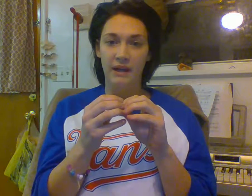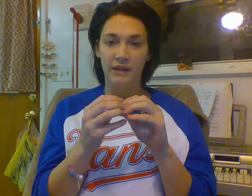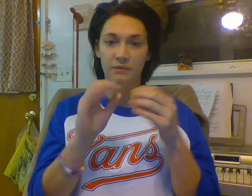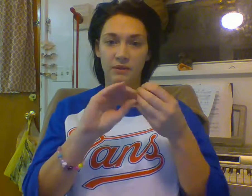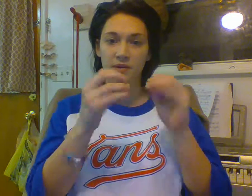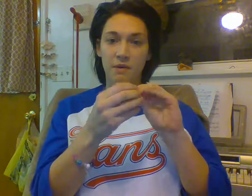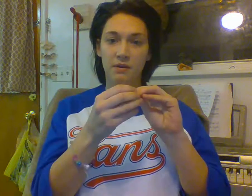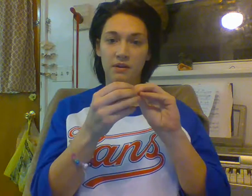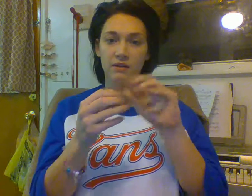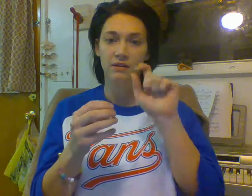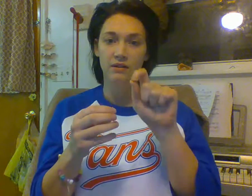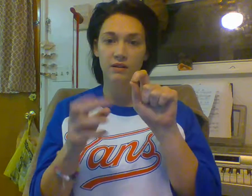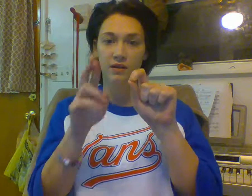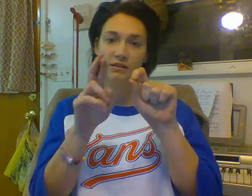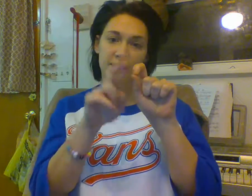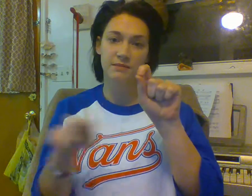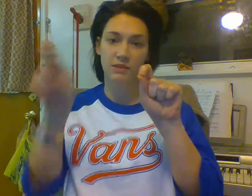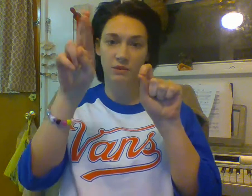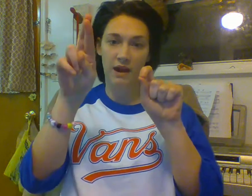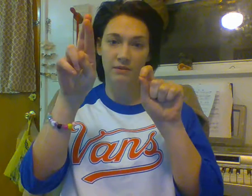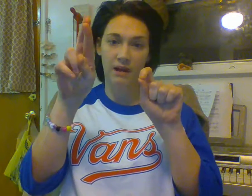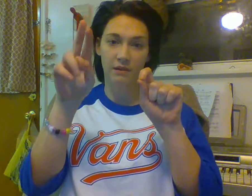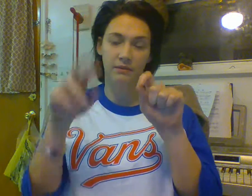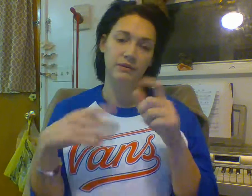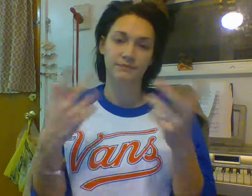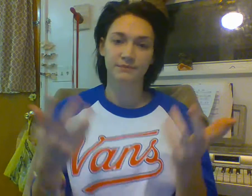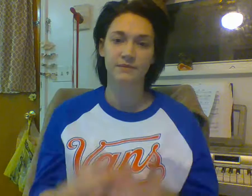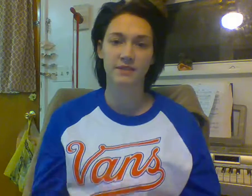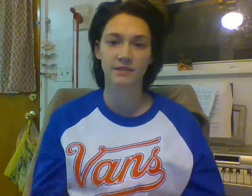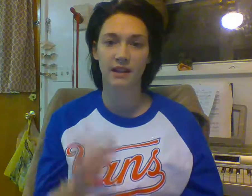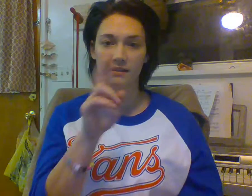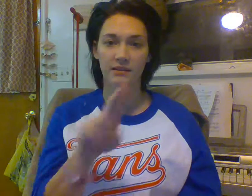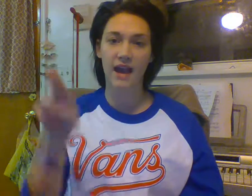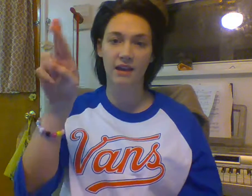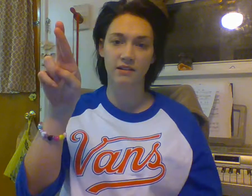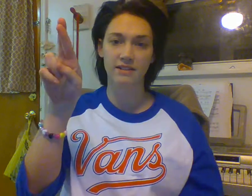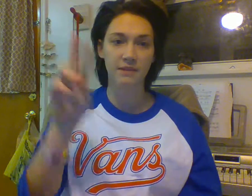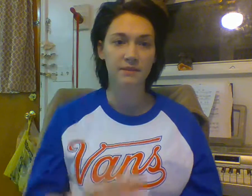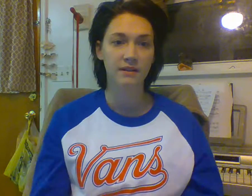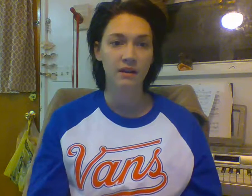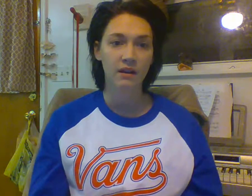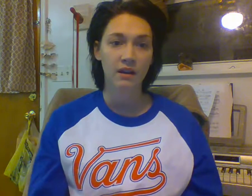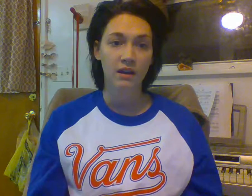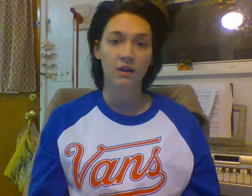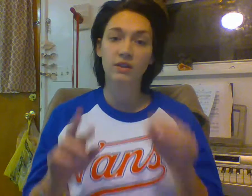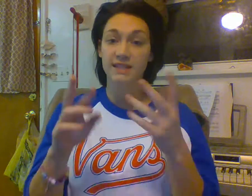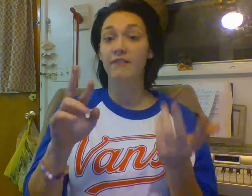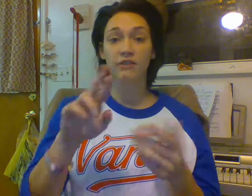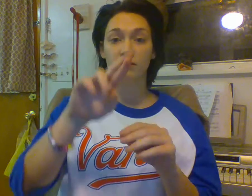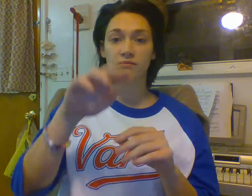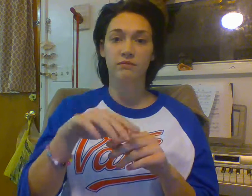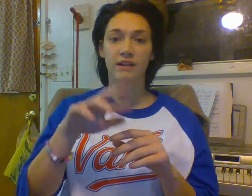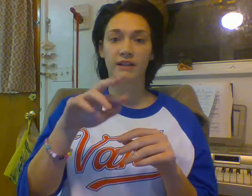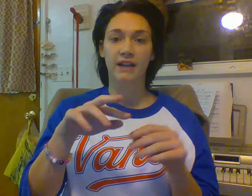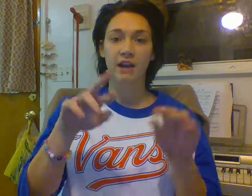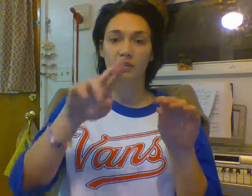But number and decimal, round up, or that concept. Or same for rounding down. You